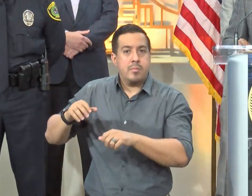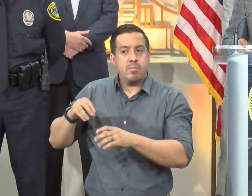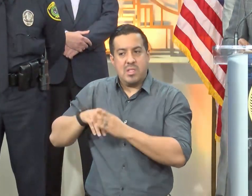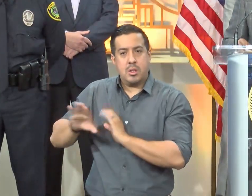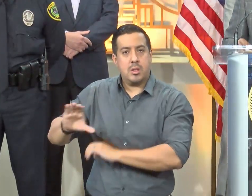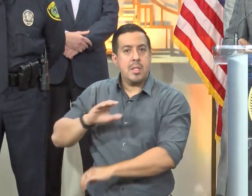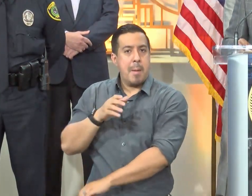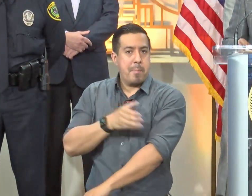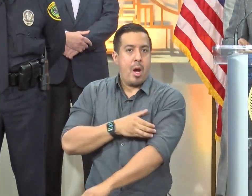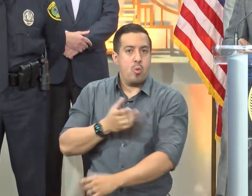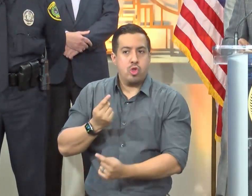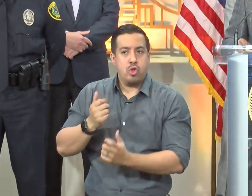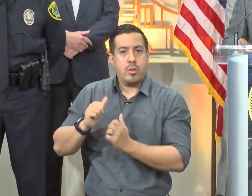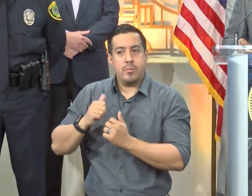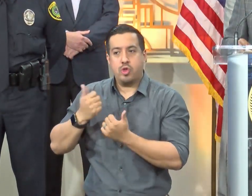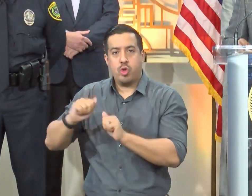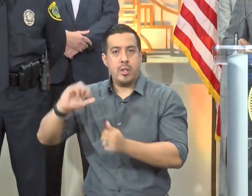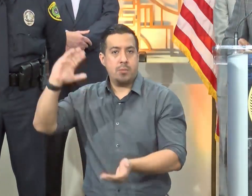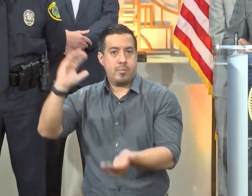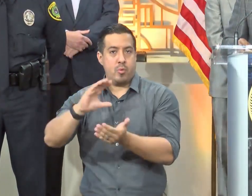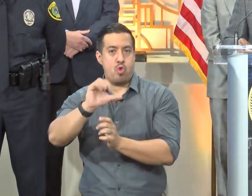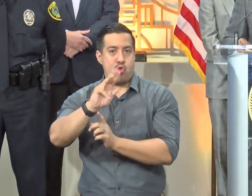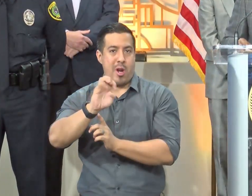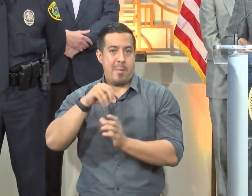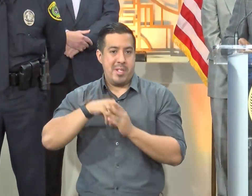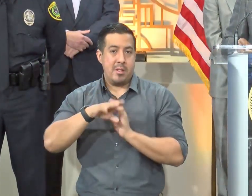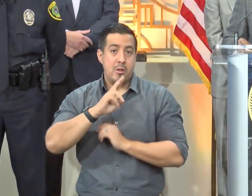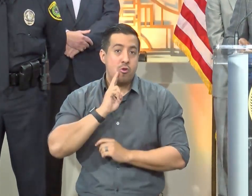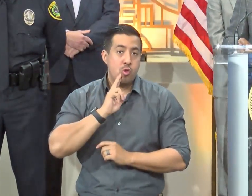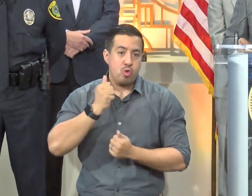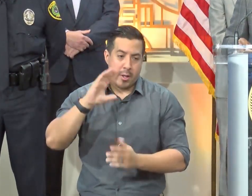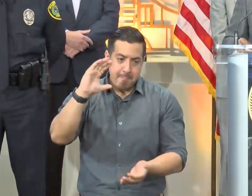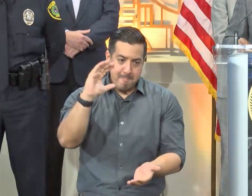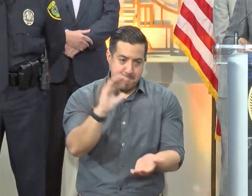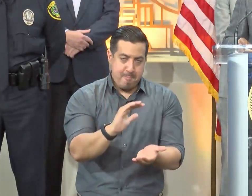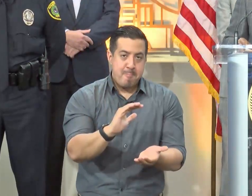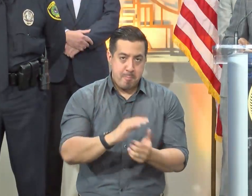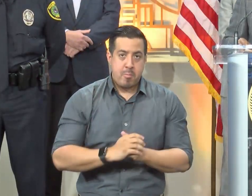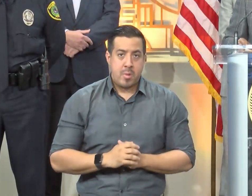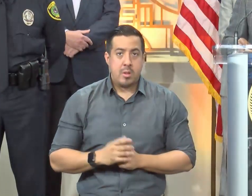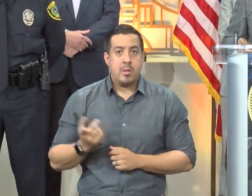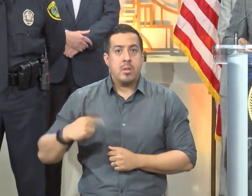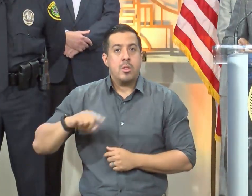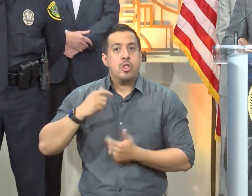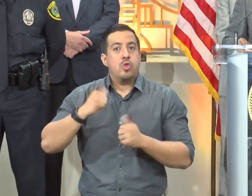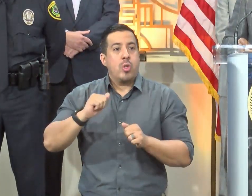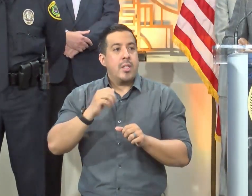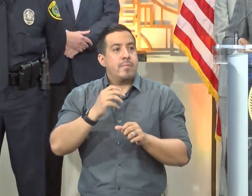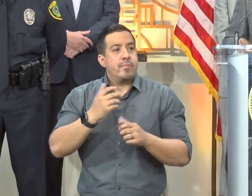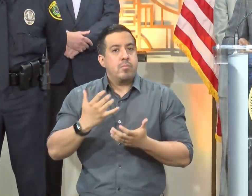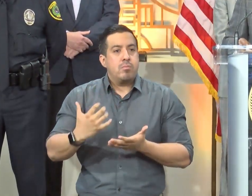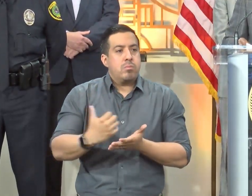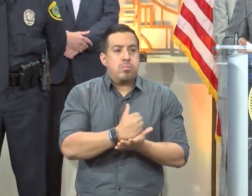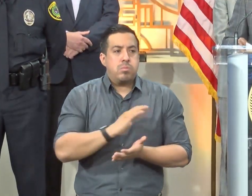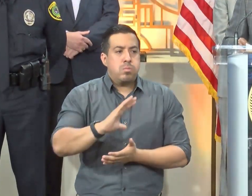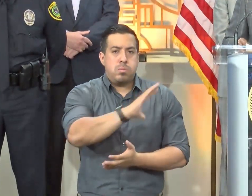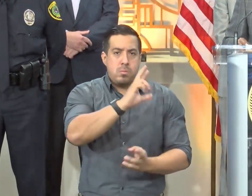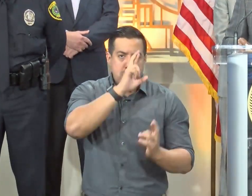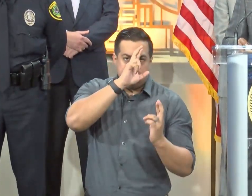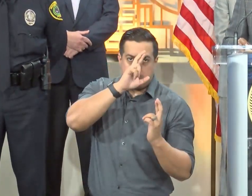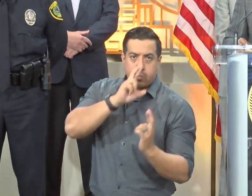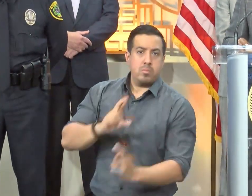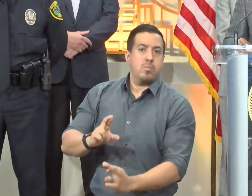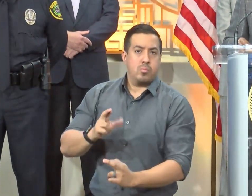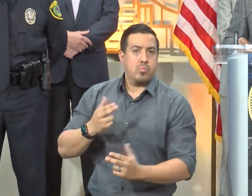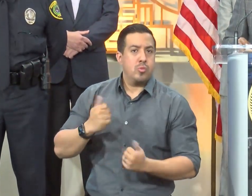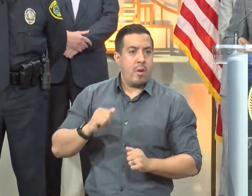reduce crime across our city of Houston, to continue to earn and garner the respect of